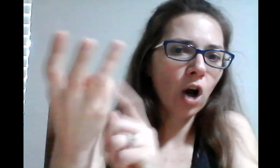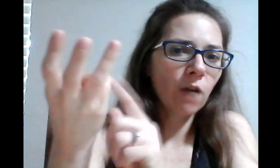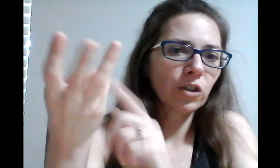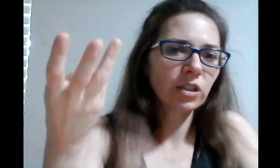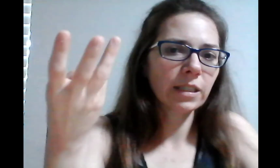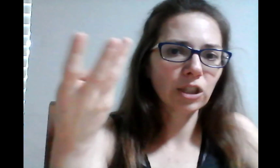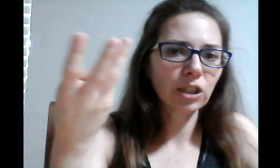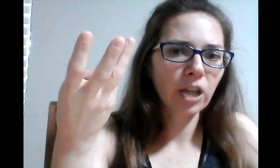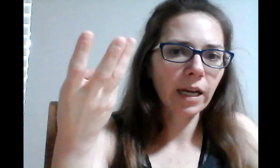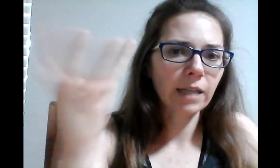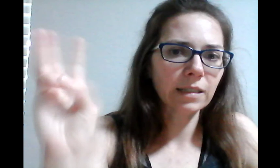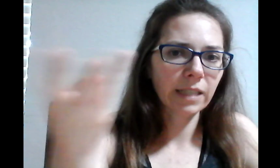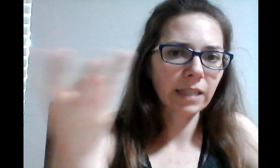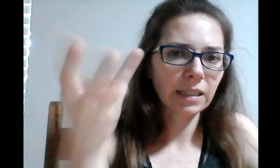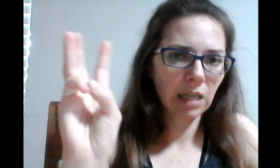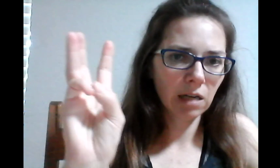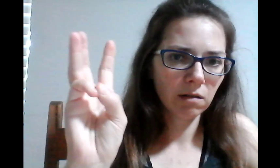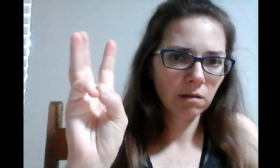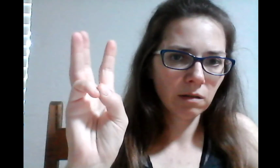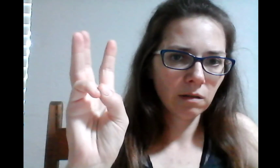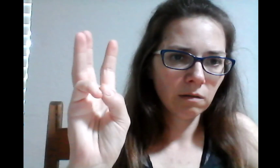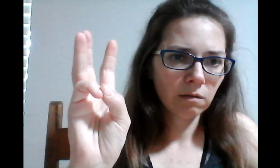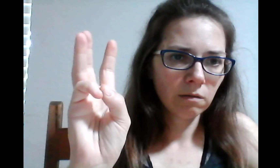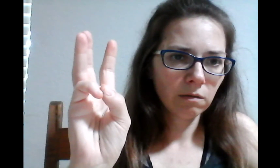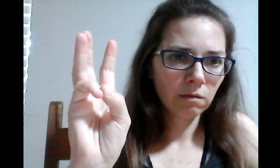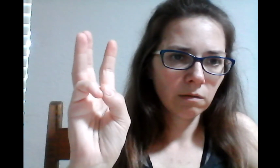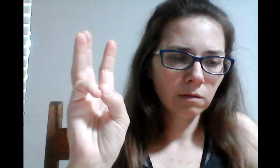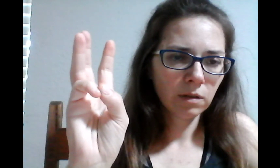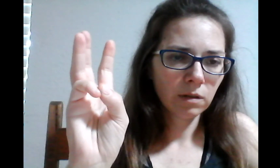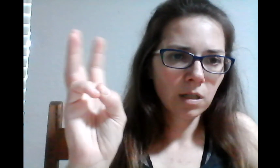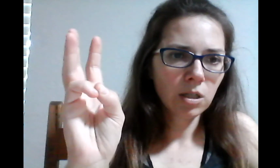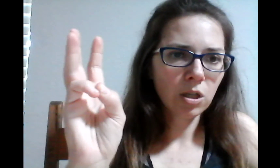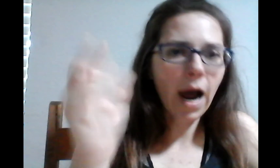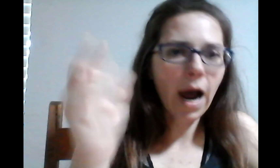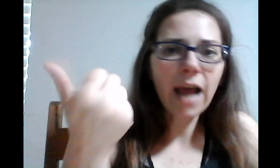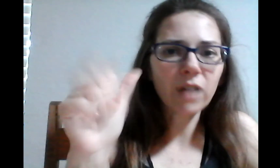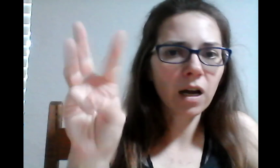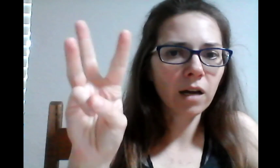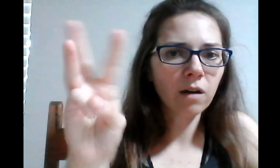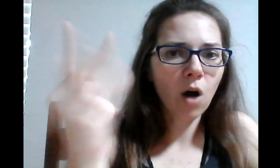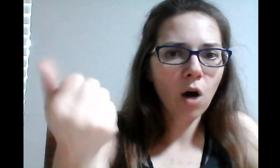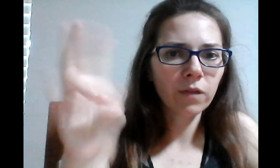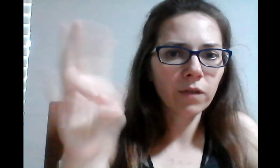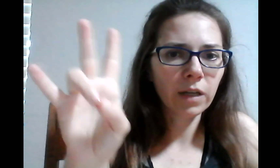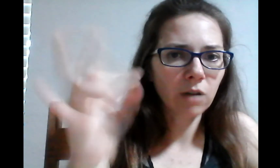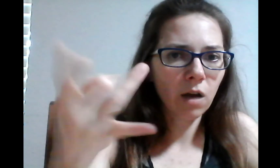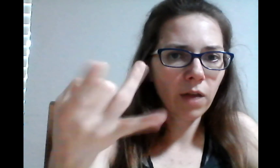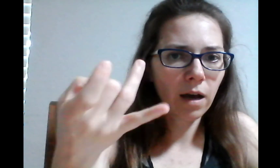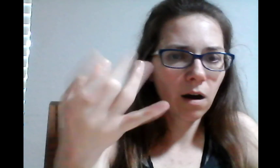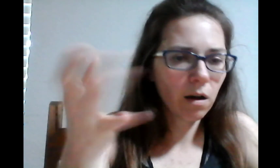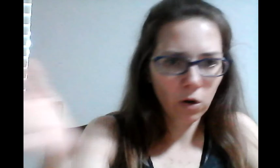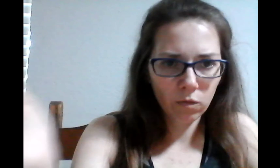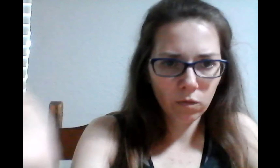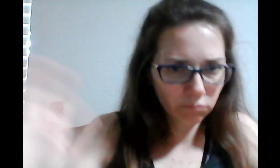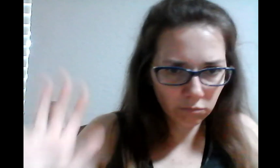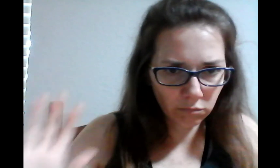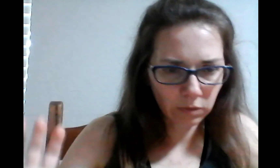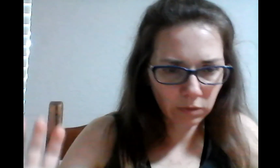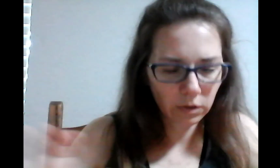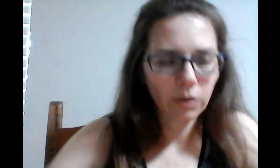with your 6 and just shake it, 16. So I have done all of these, all that, all this